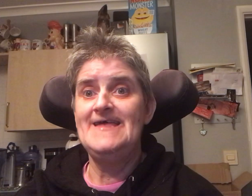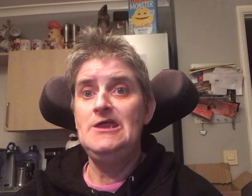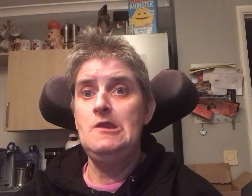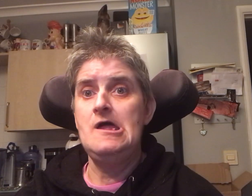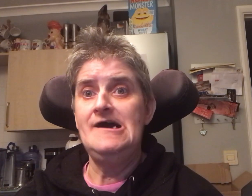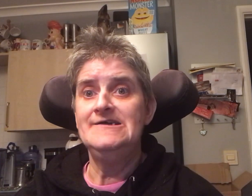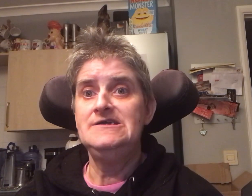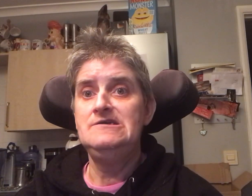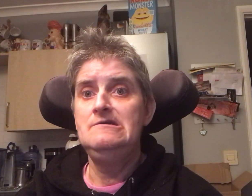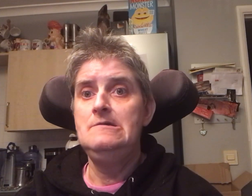RNLI.